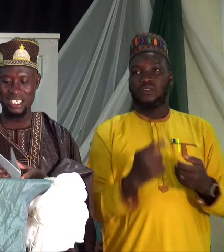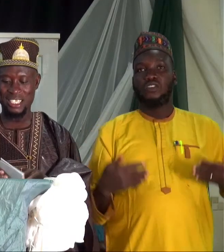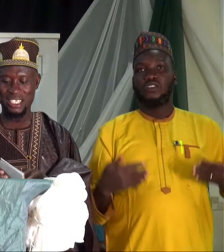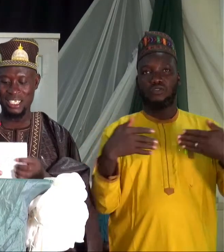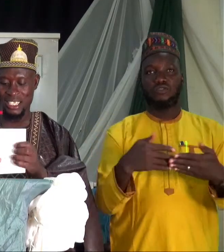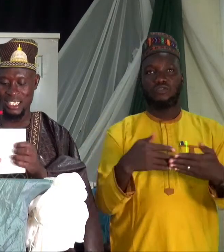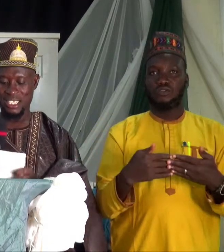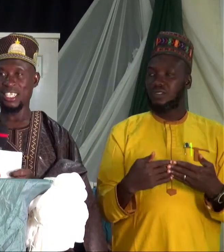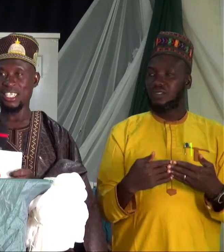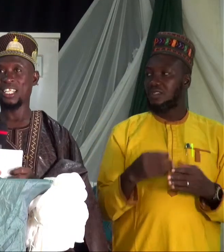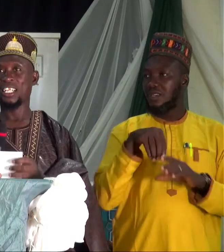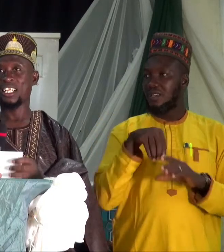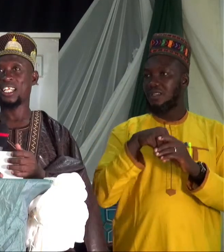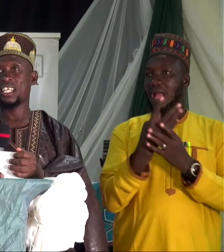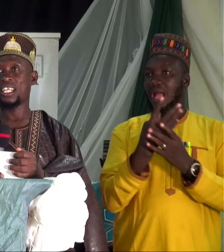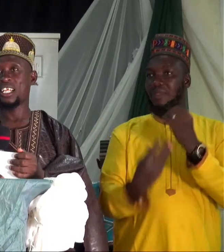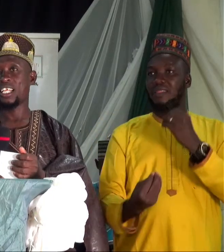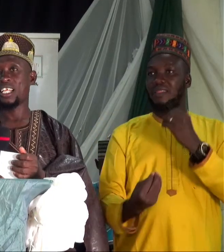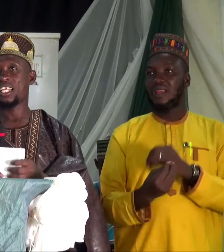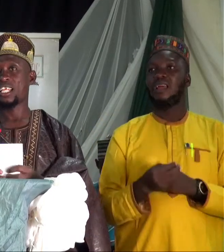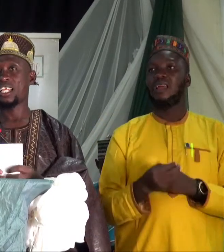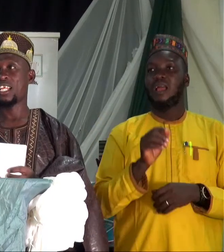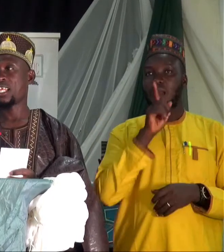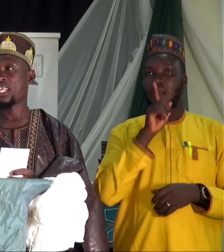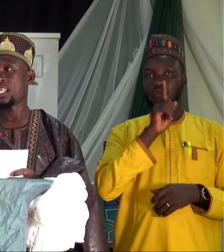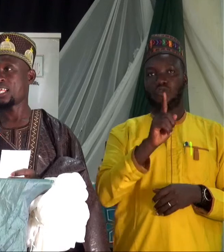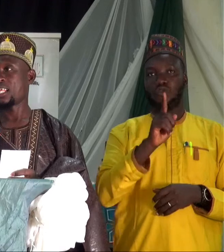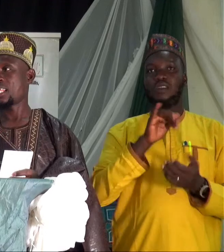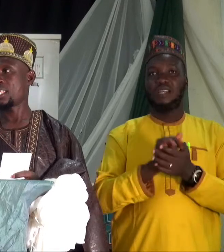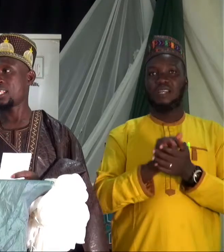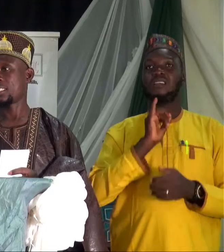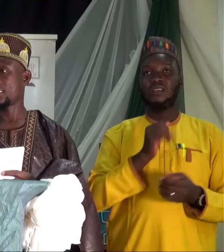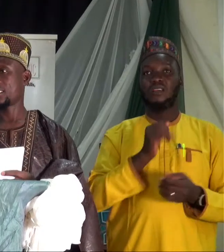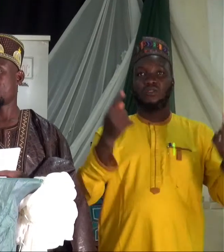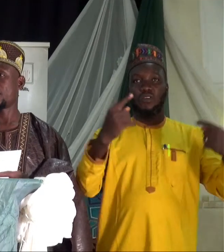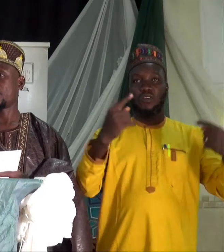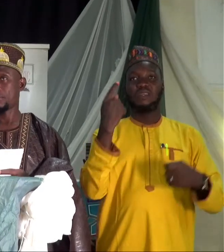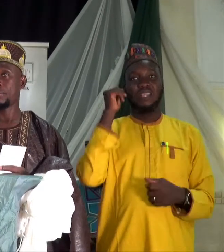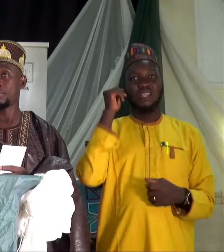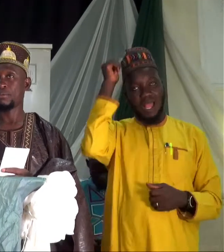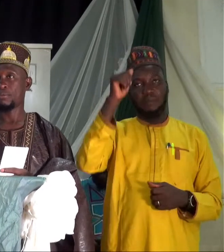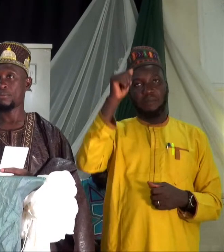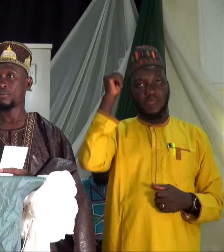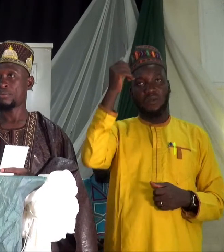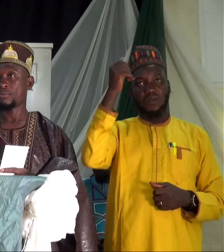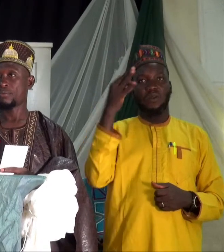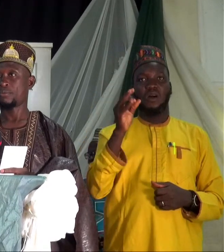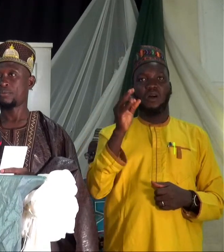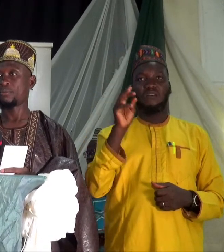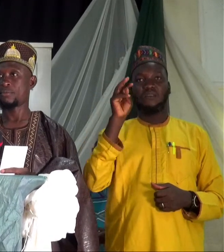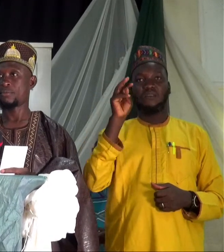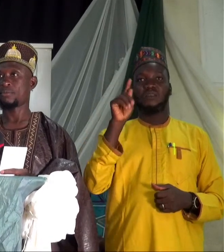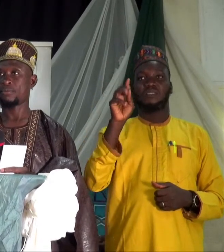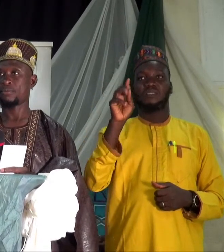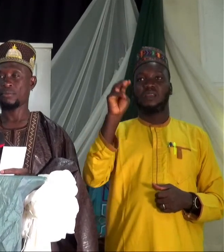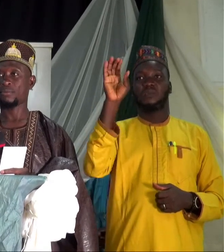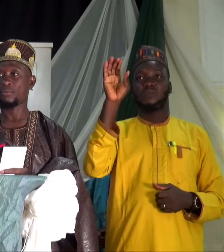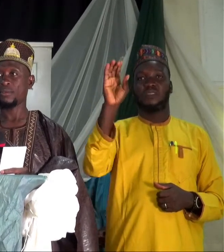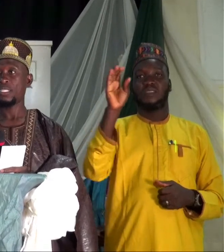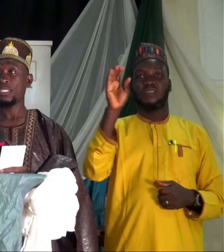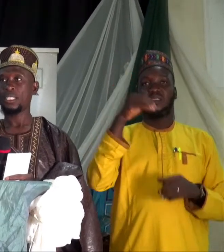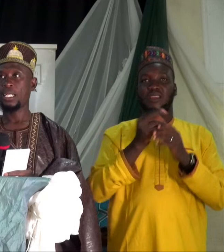sure that it's going to come in very soon. The Amir of the Muslim Congress